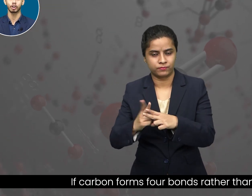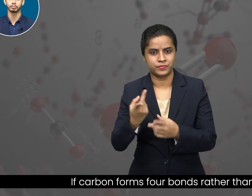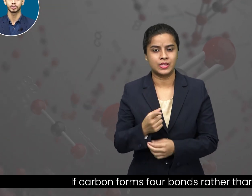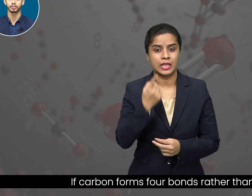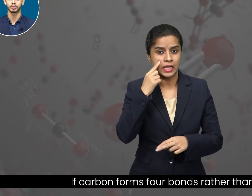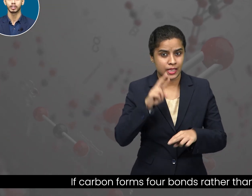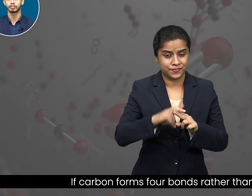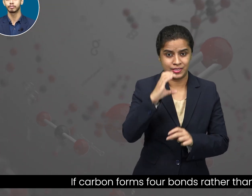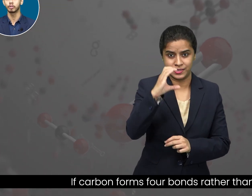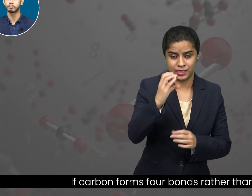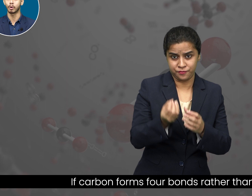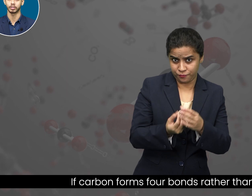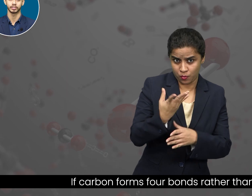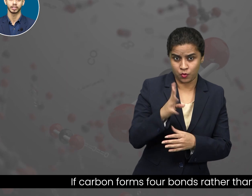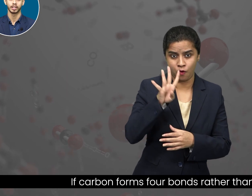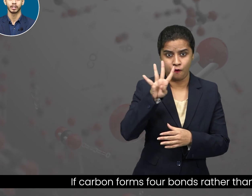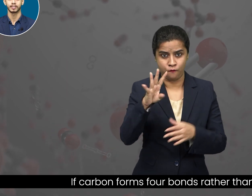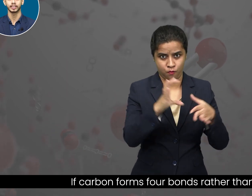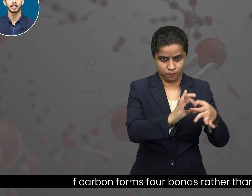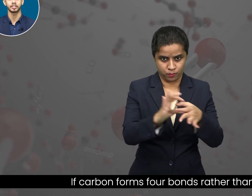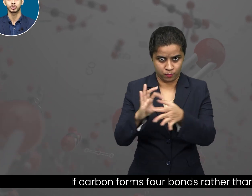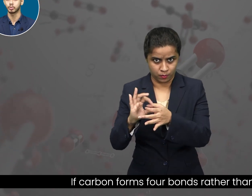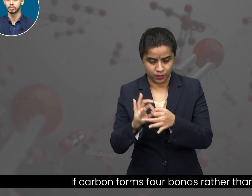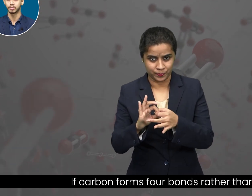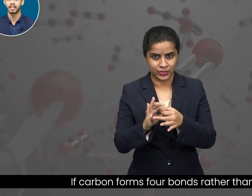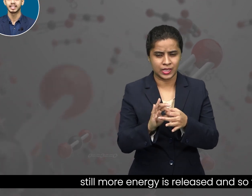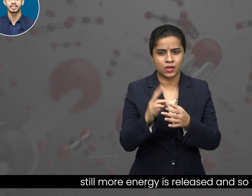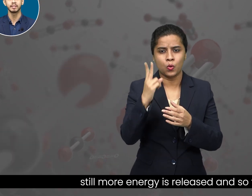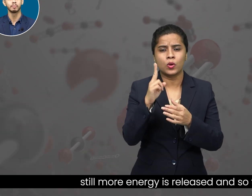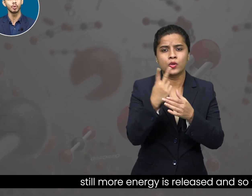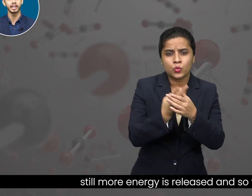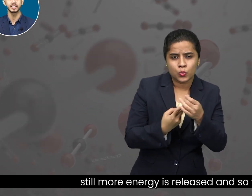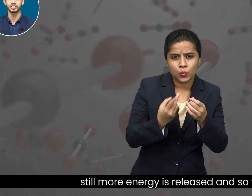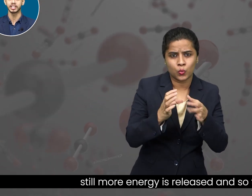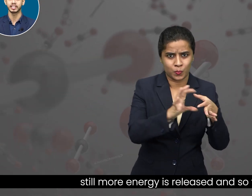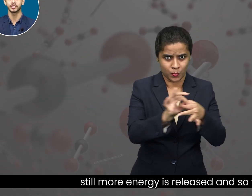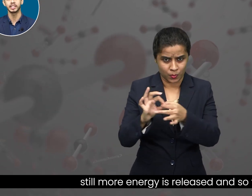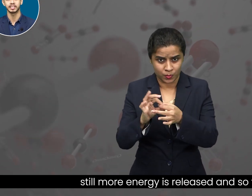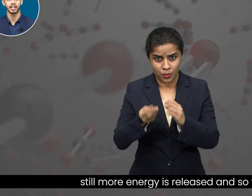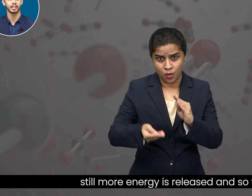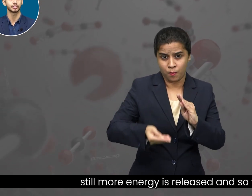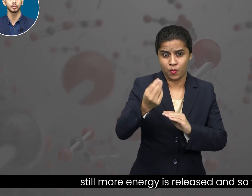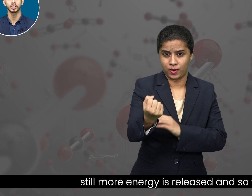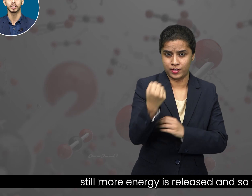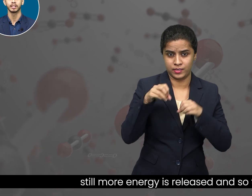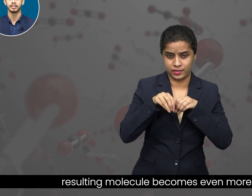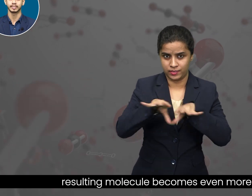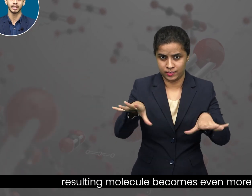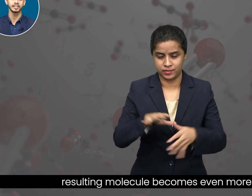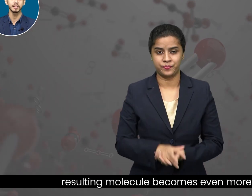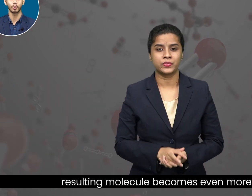carbon forms 4 bonds rather than 2, still more energy is released, and so